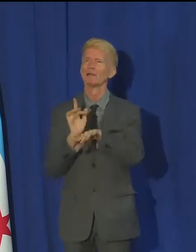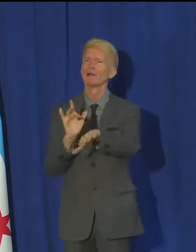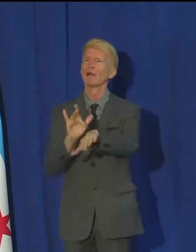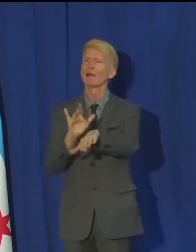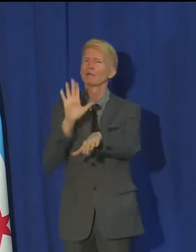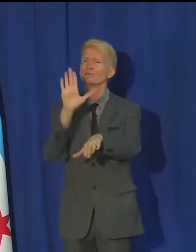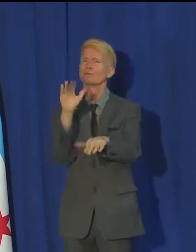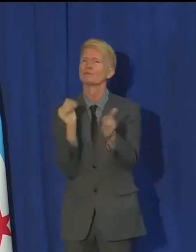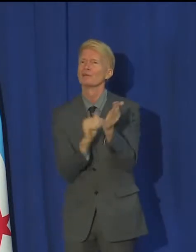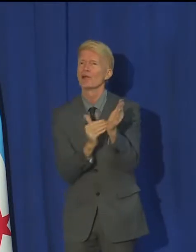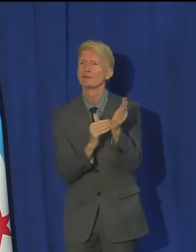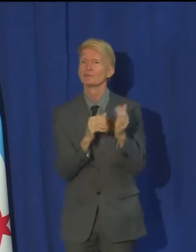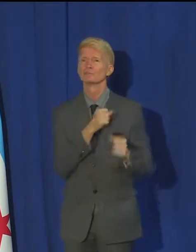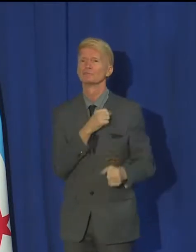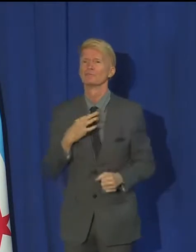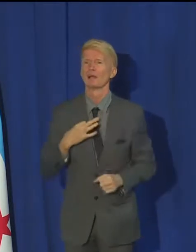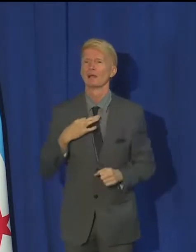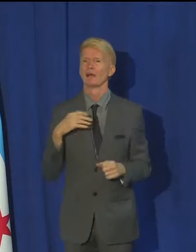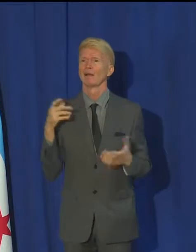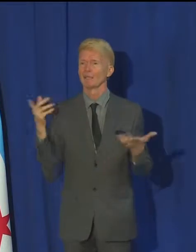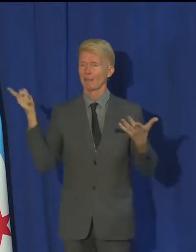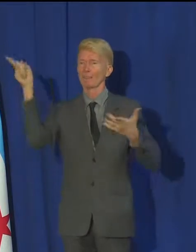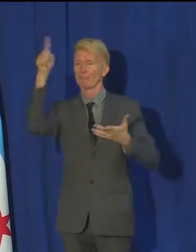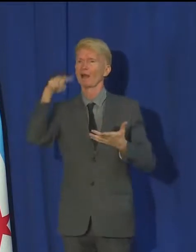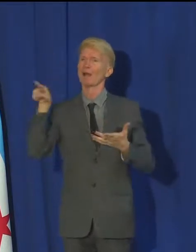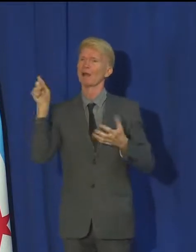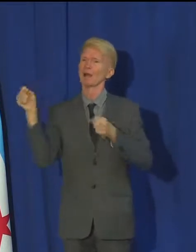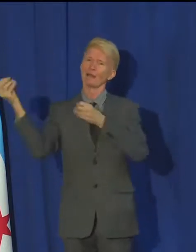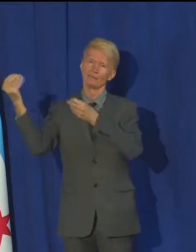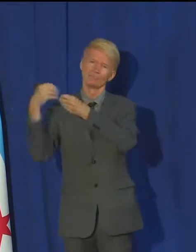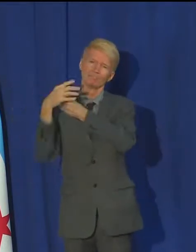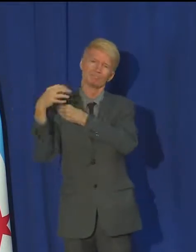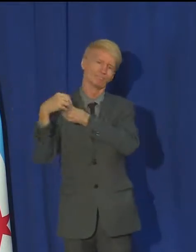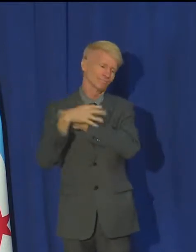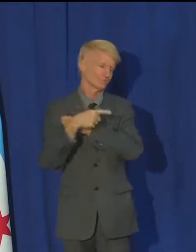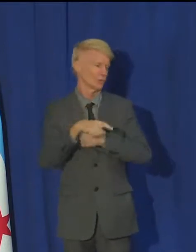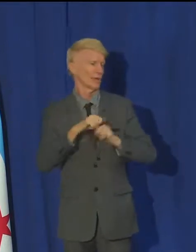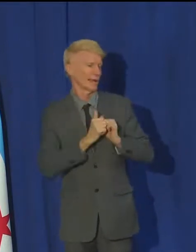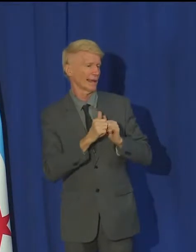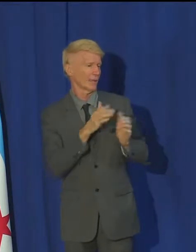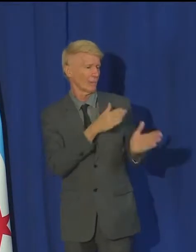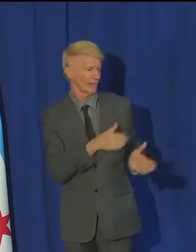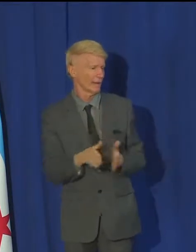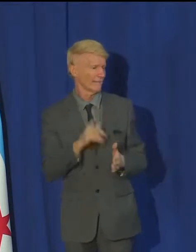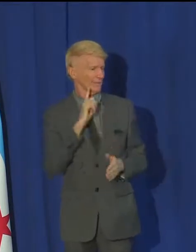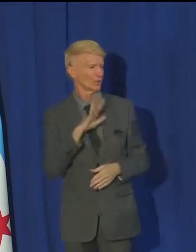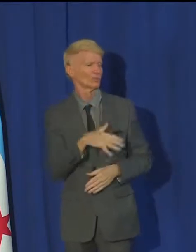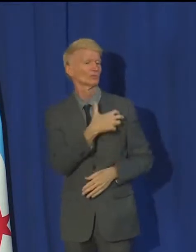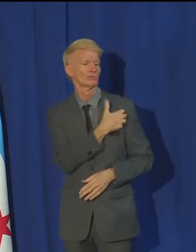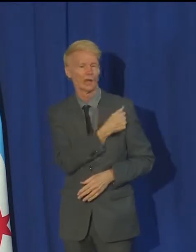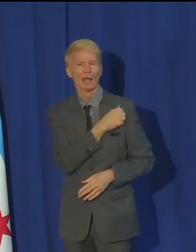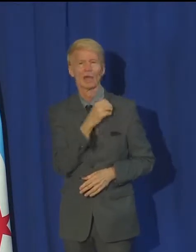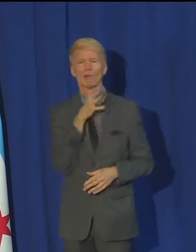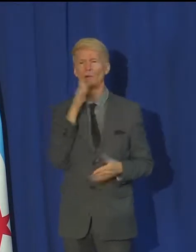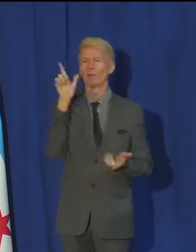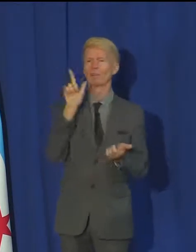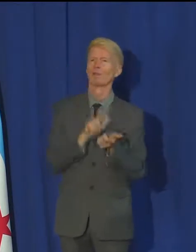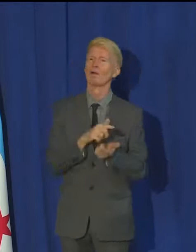they need? And they can help you make a plan for the flu shot in a way that will be very low risk to you.